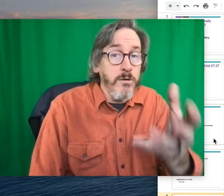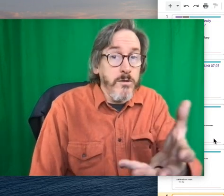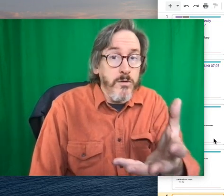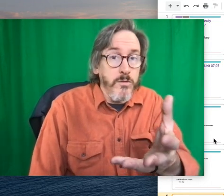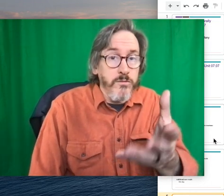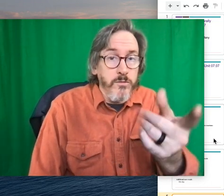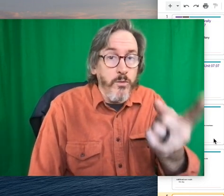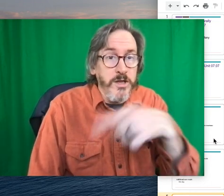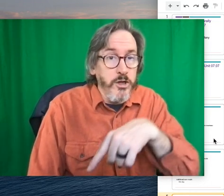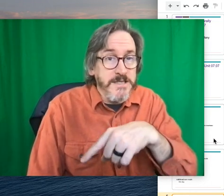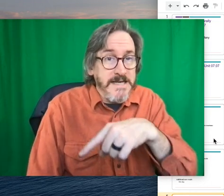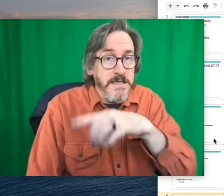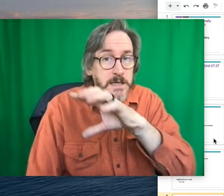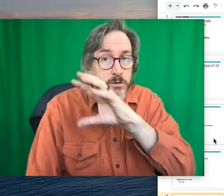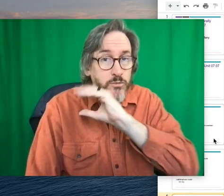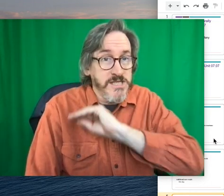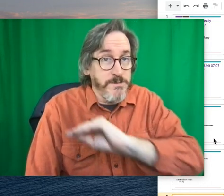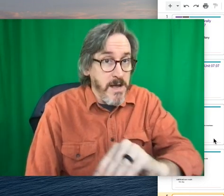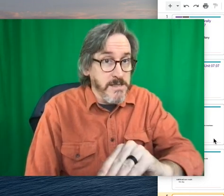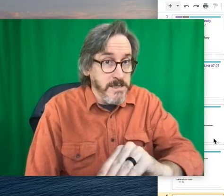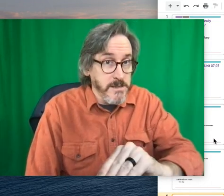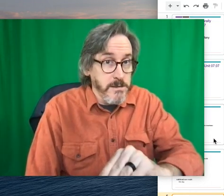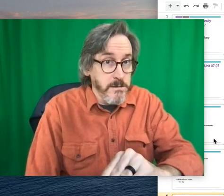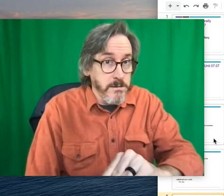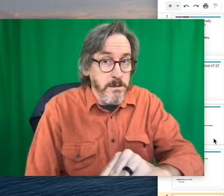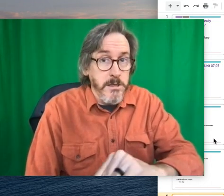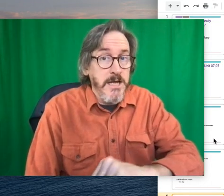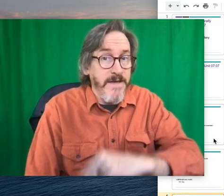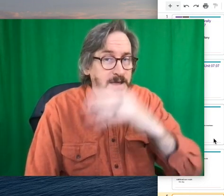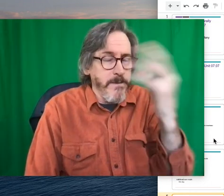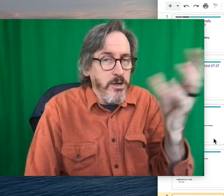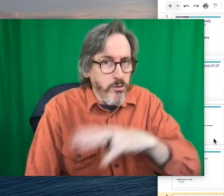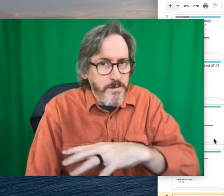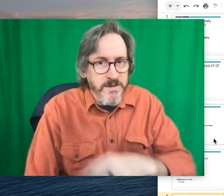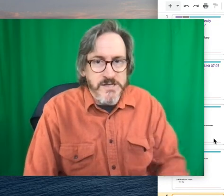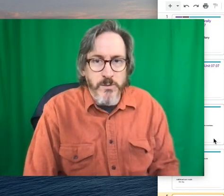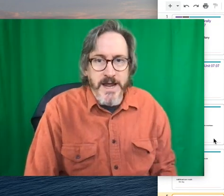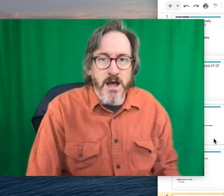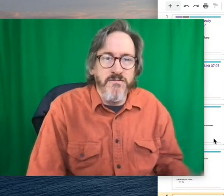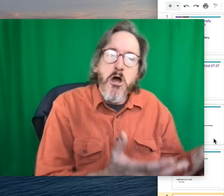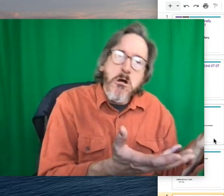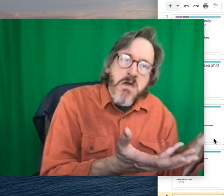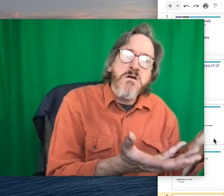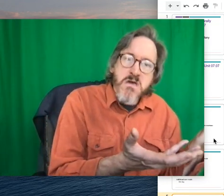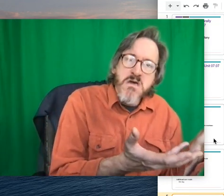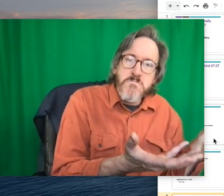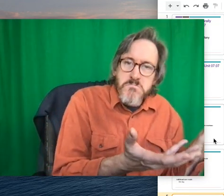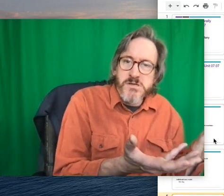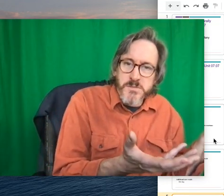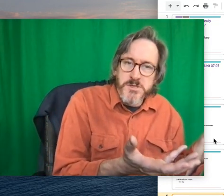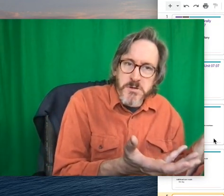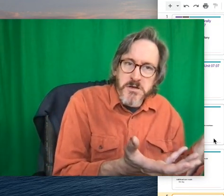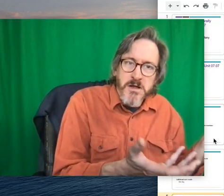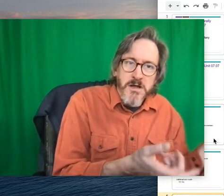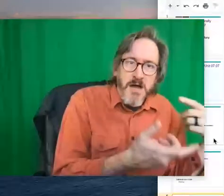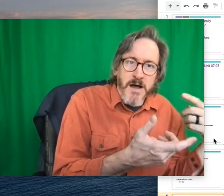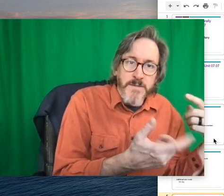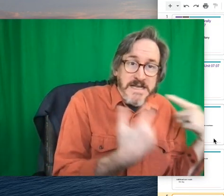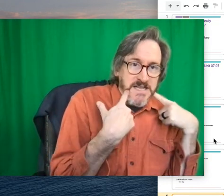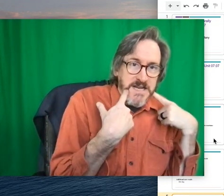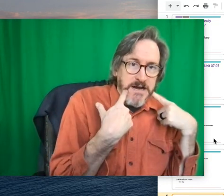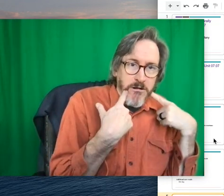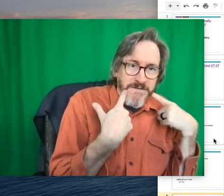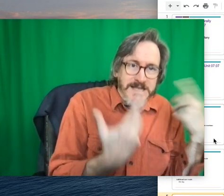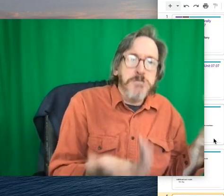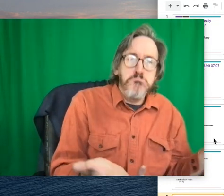Now, we looked at the responses, and they can be grouped this way of, oh, yeah,